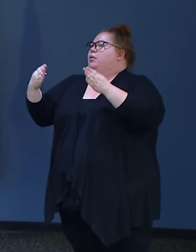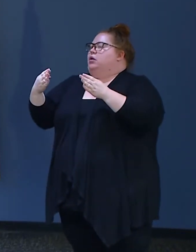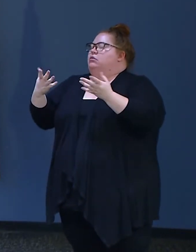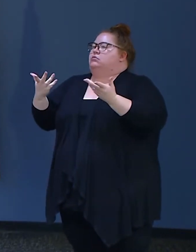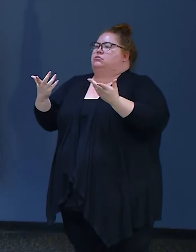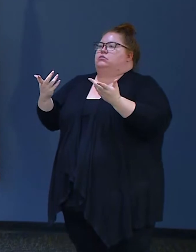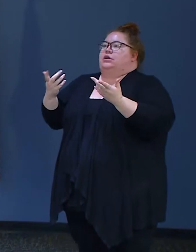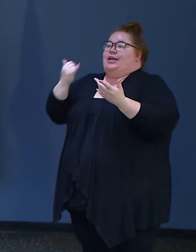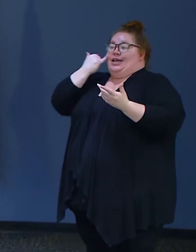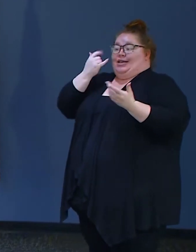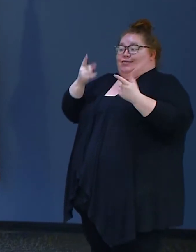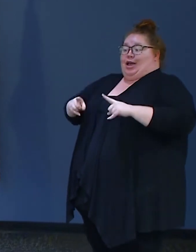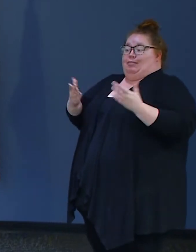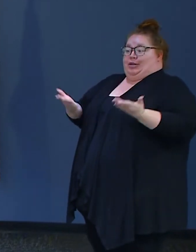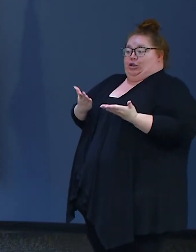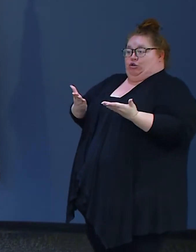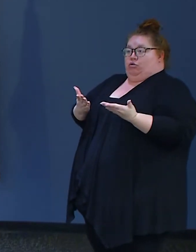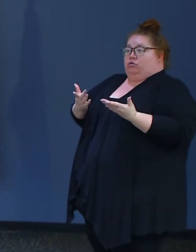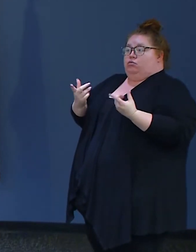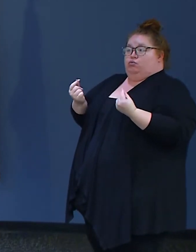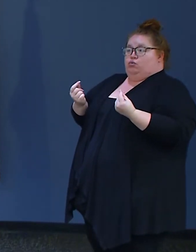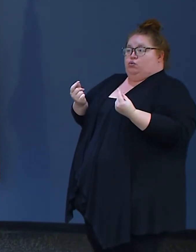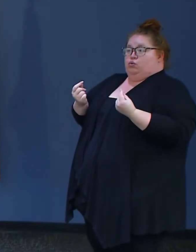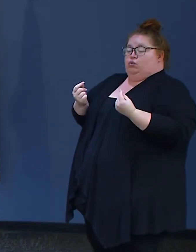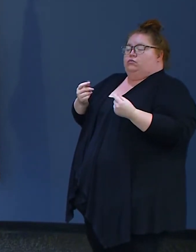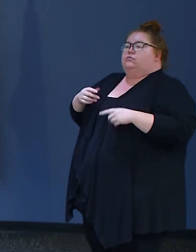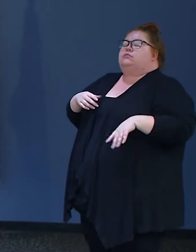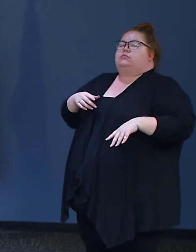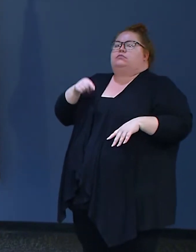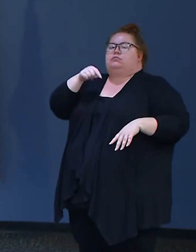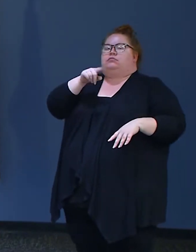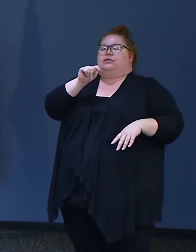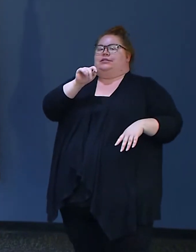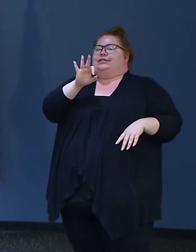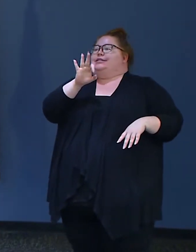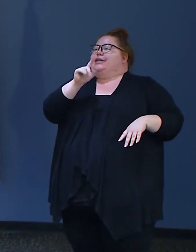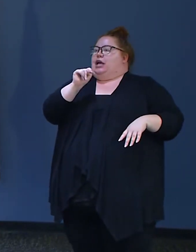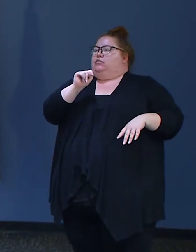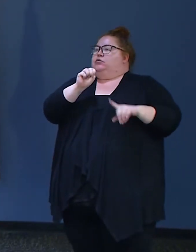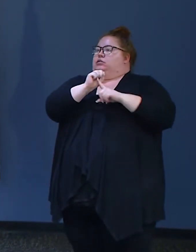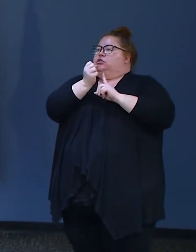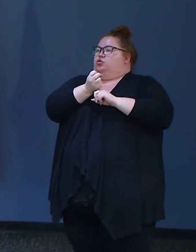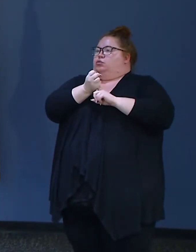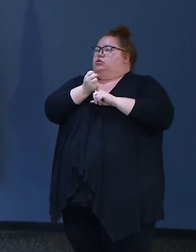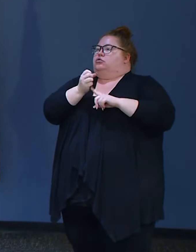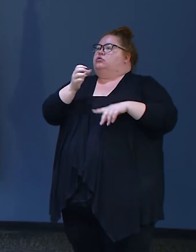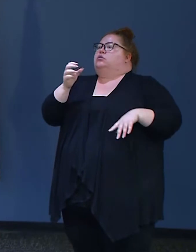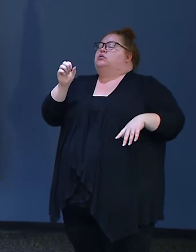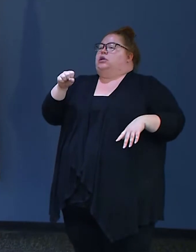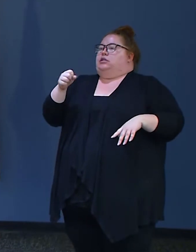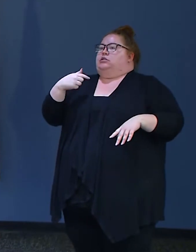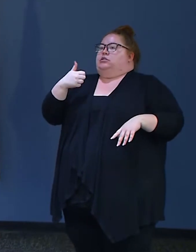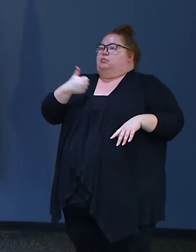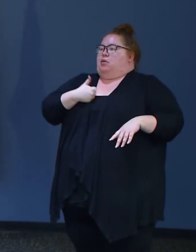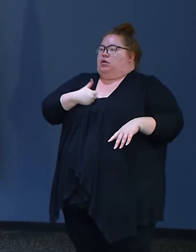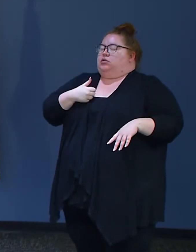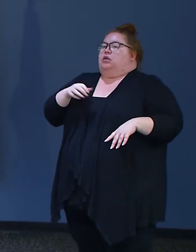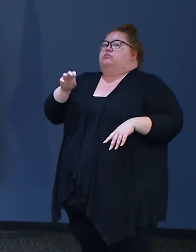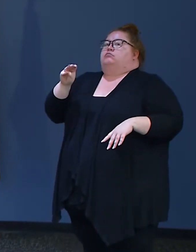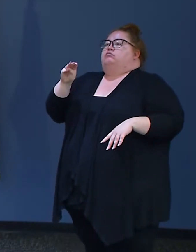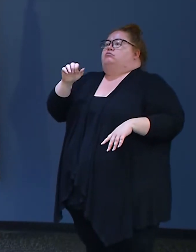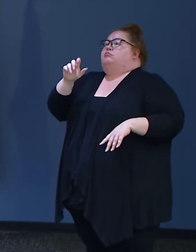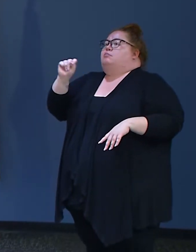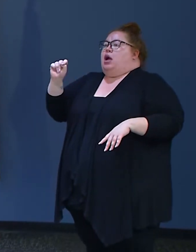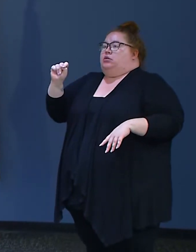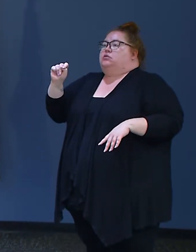Taft situation. We did. Myself and my director, Matt Constantine, had a great conversation with the